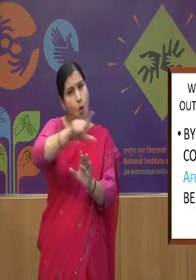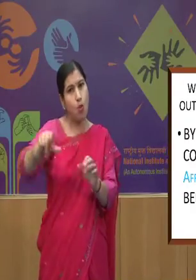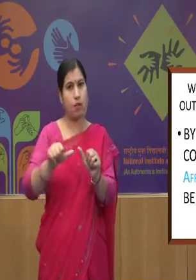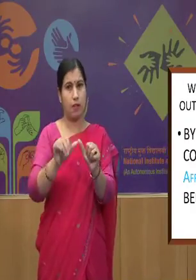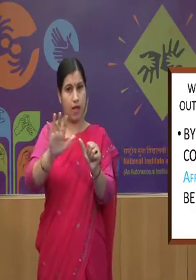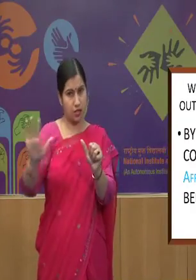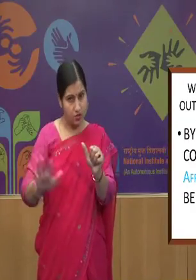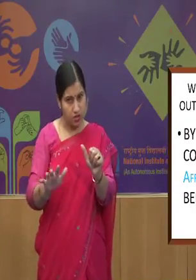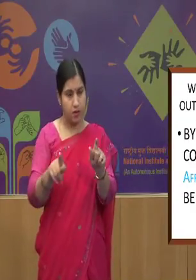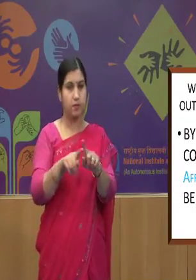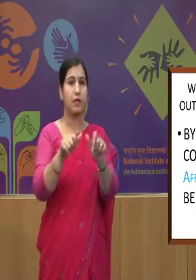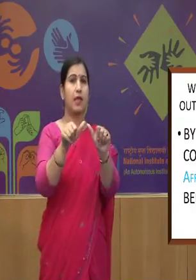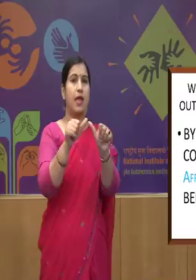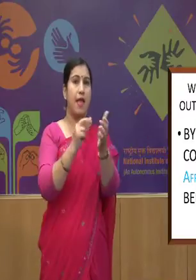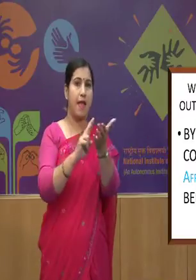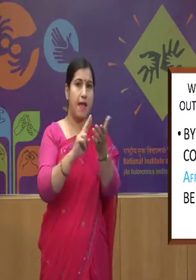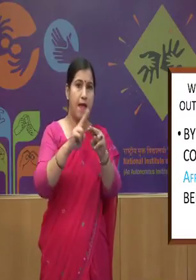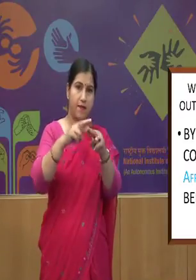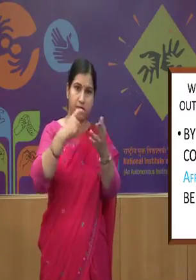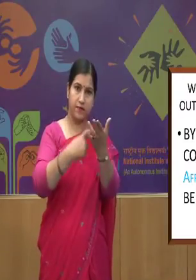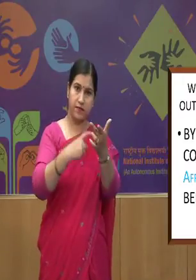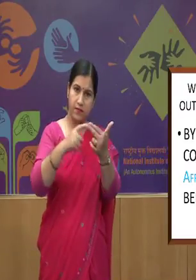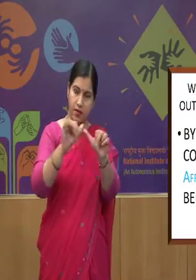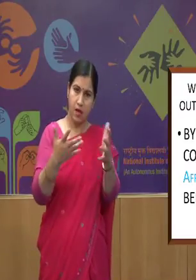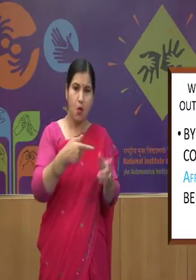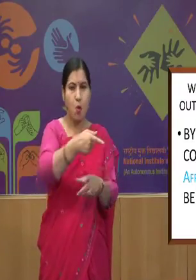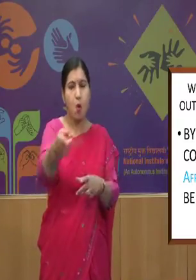Africa had already become colonies.